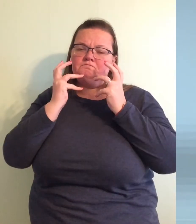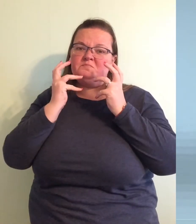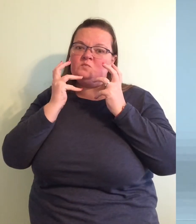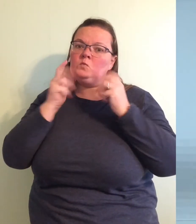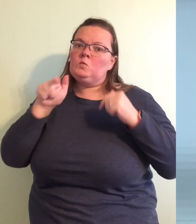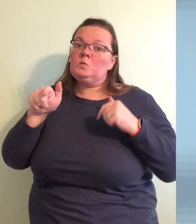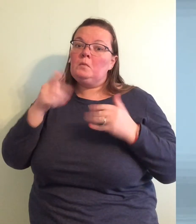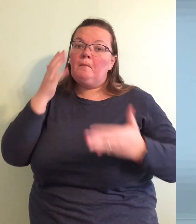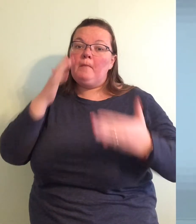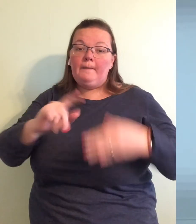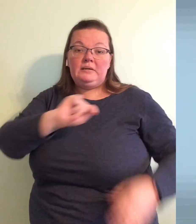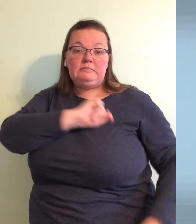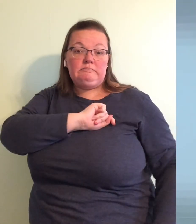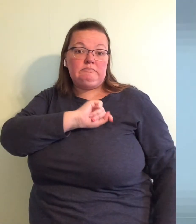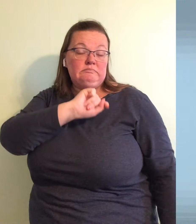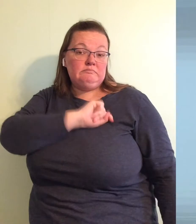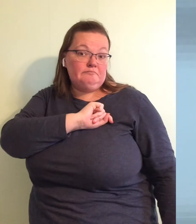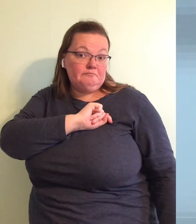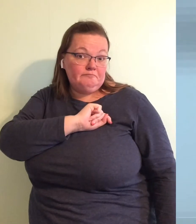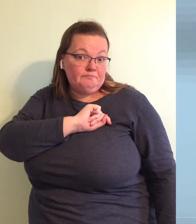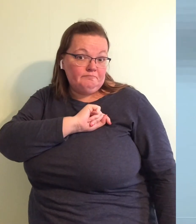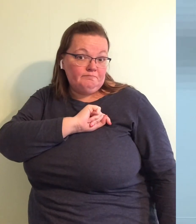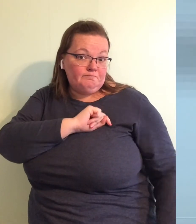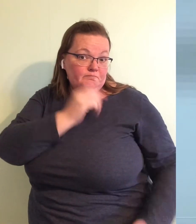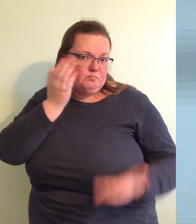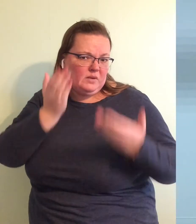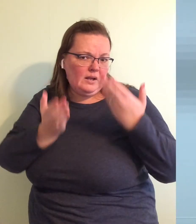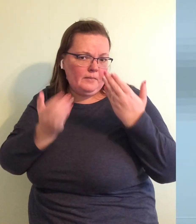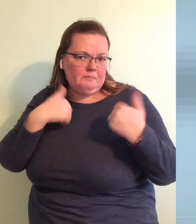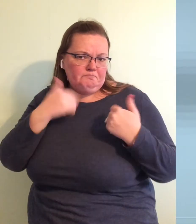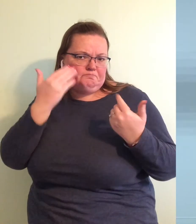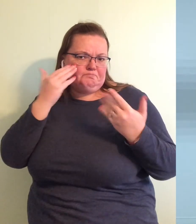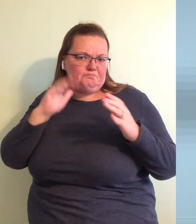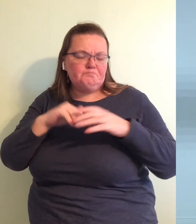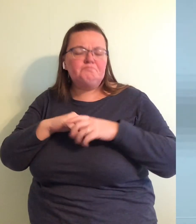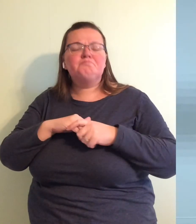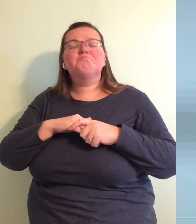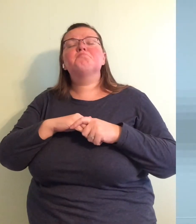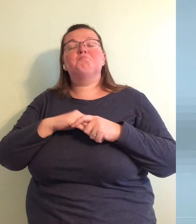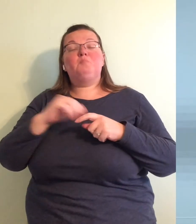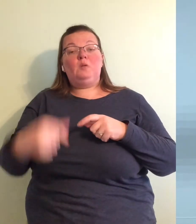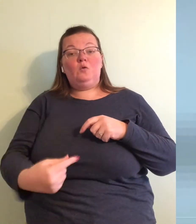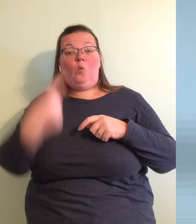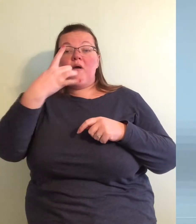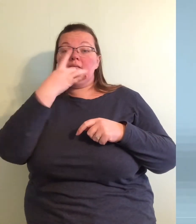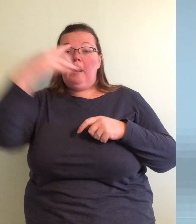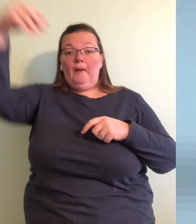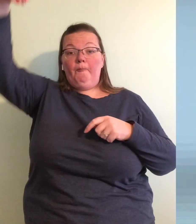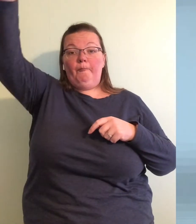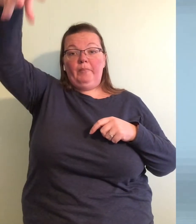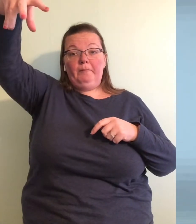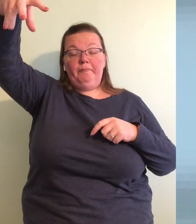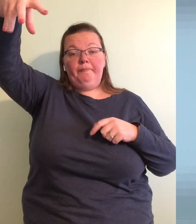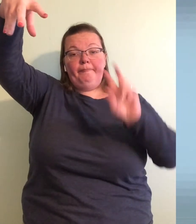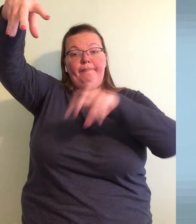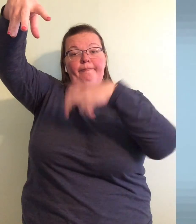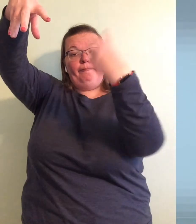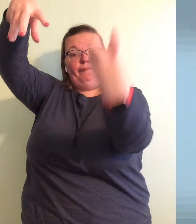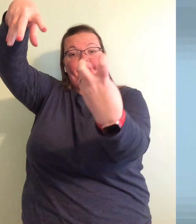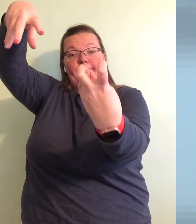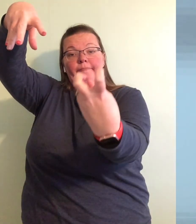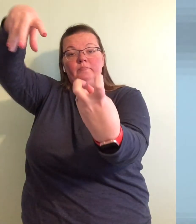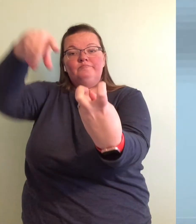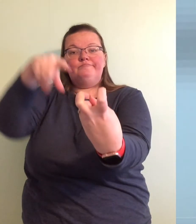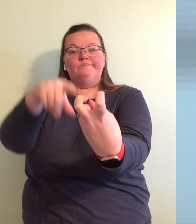wondering if this might be Lucy's friend. The only light came from a single lamp, and close beside this sat the